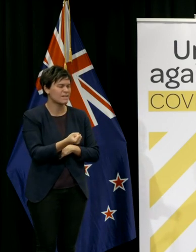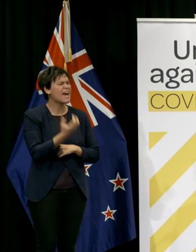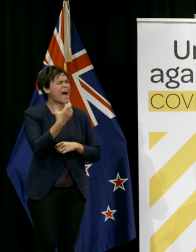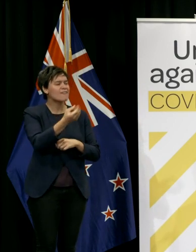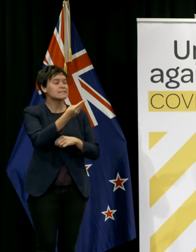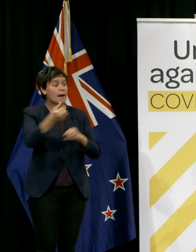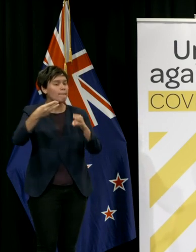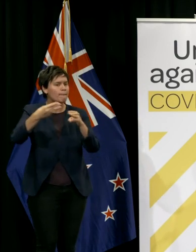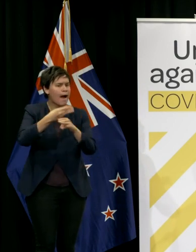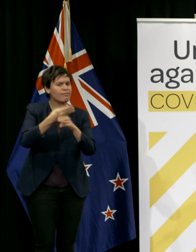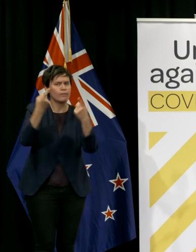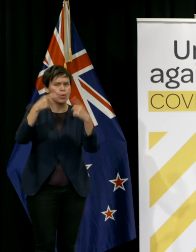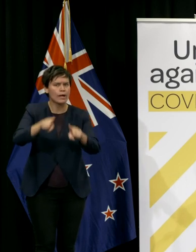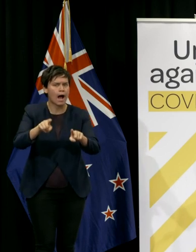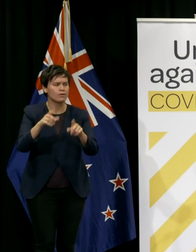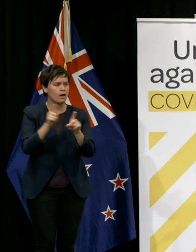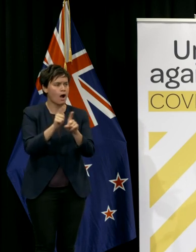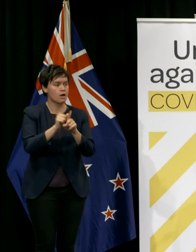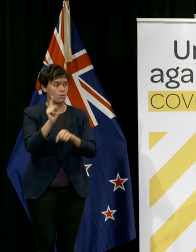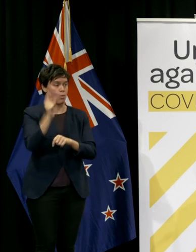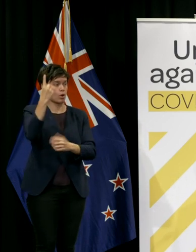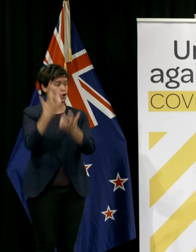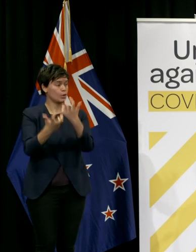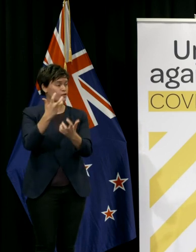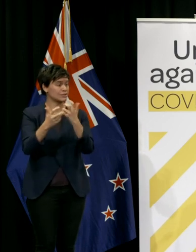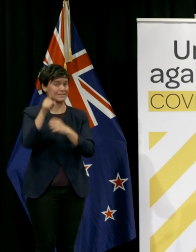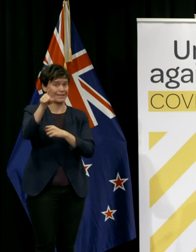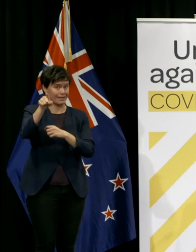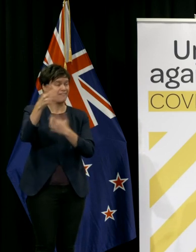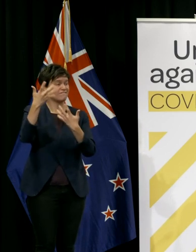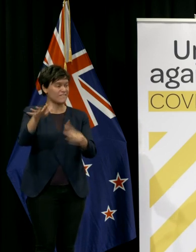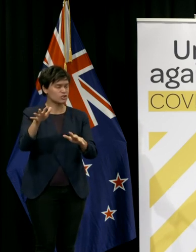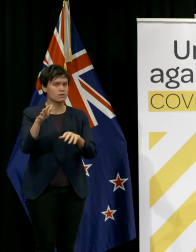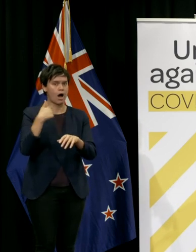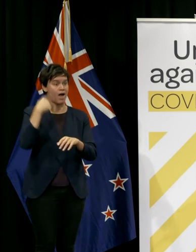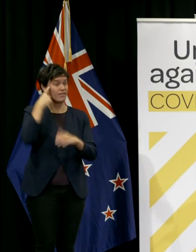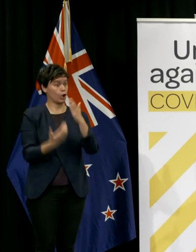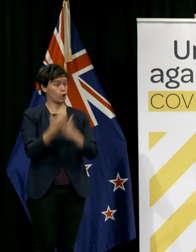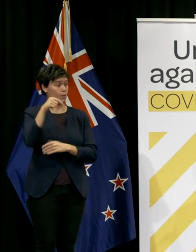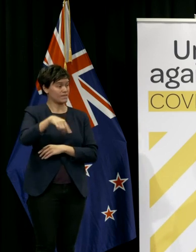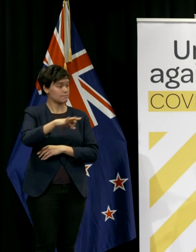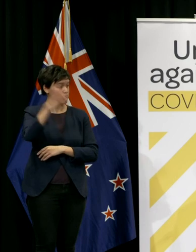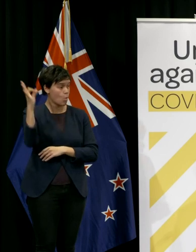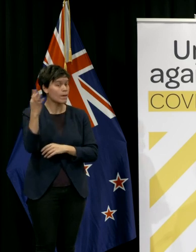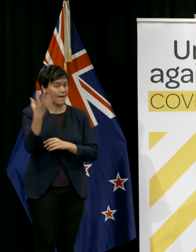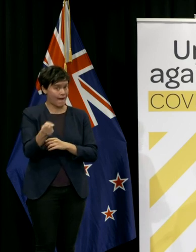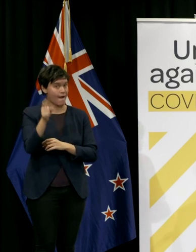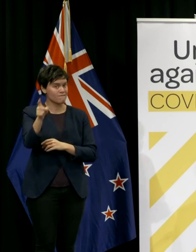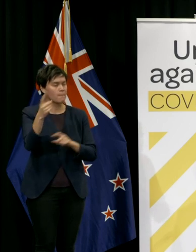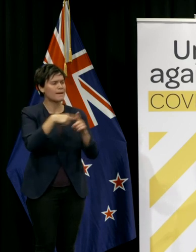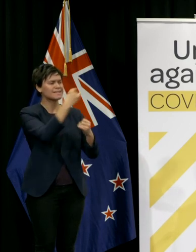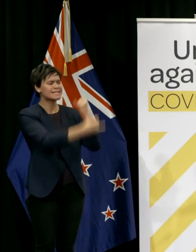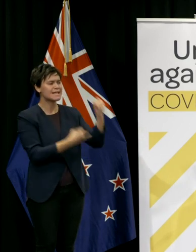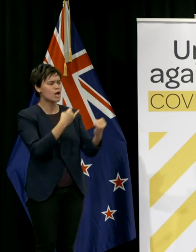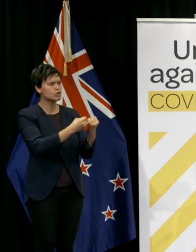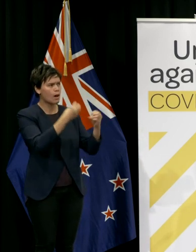think that someone at the University of Auckland might have released some modelling this morning as well. And if you look at the international modelling, which has been guiding a lot